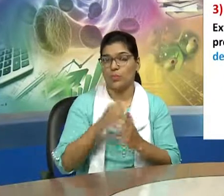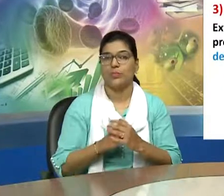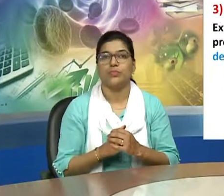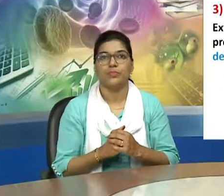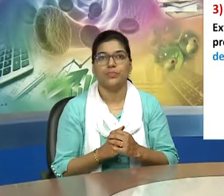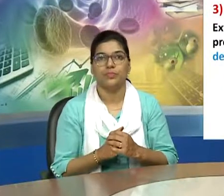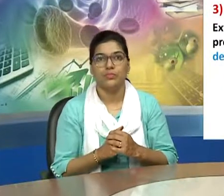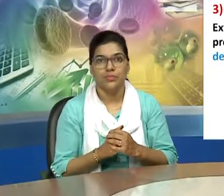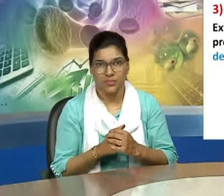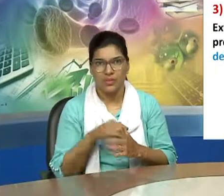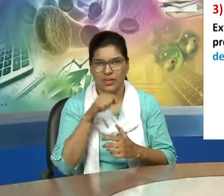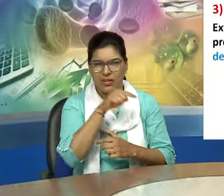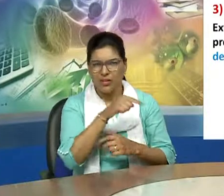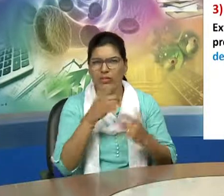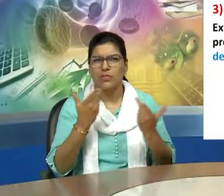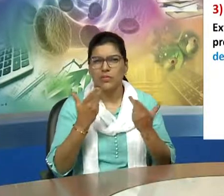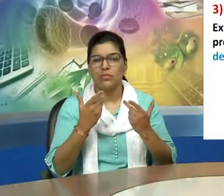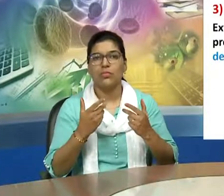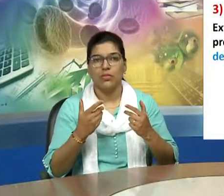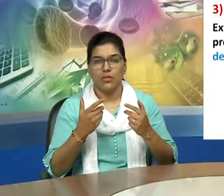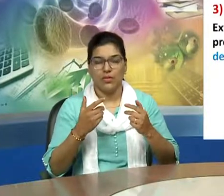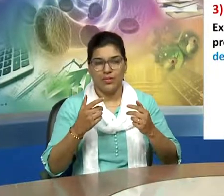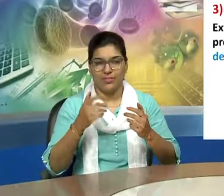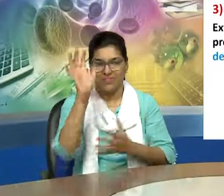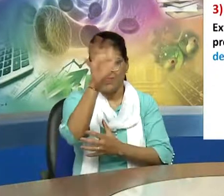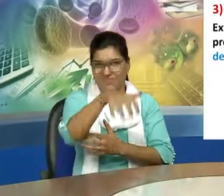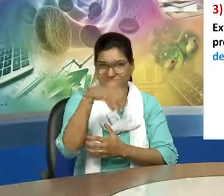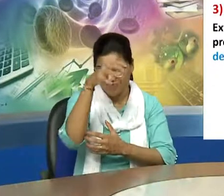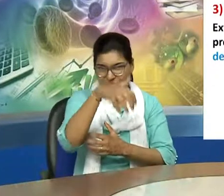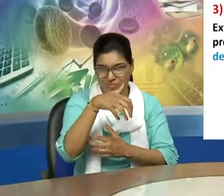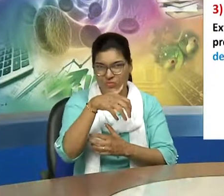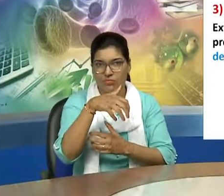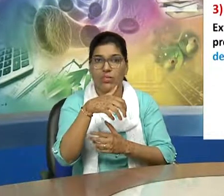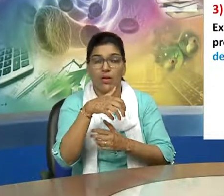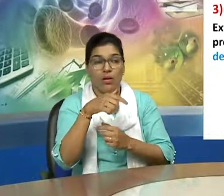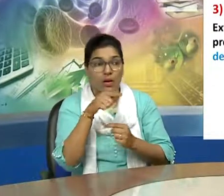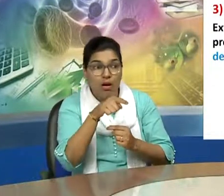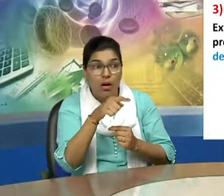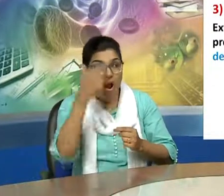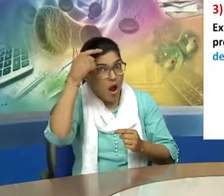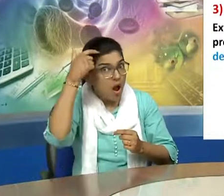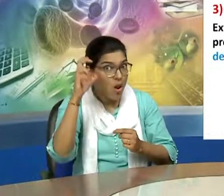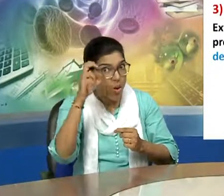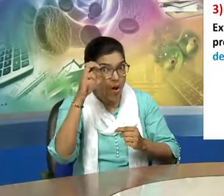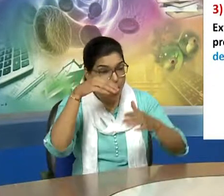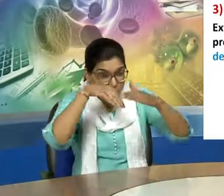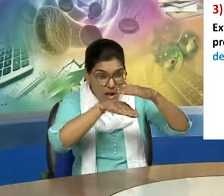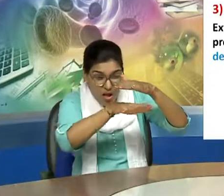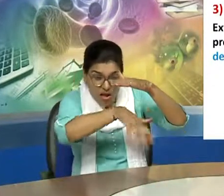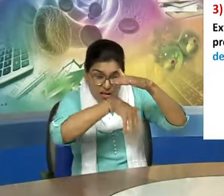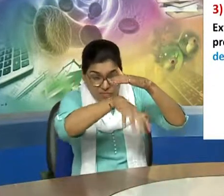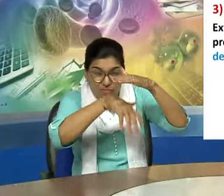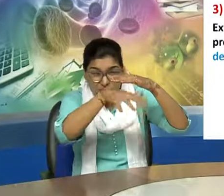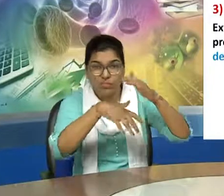The third point, or you can say the third result of mining, is that there is a dumping of